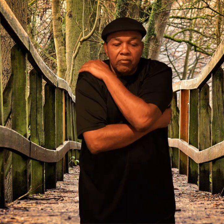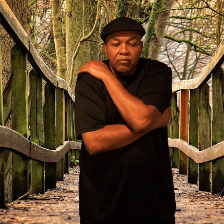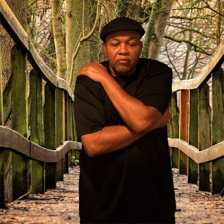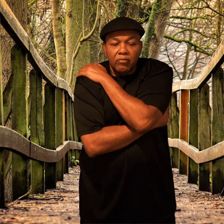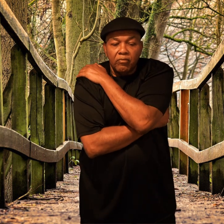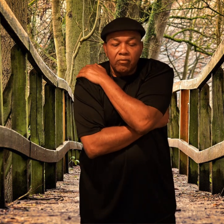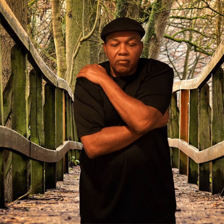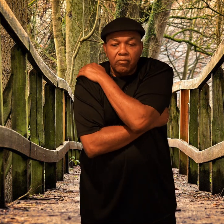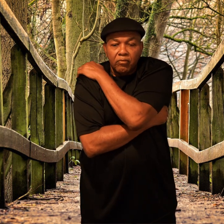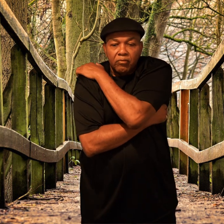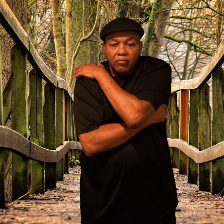your body.